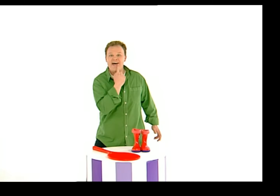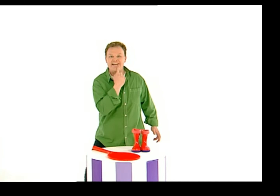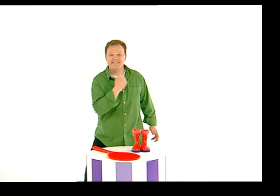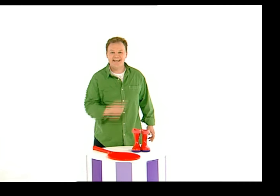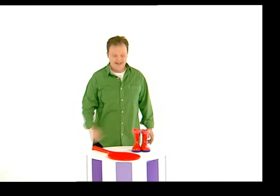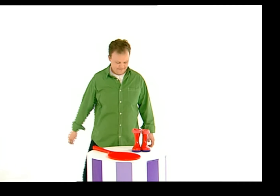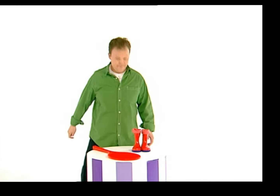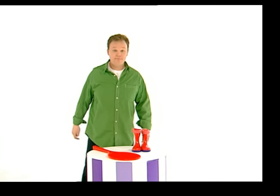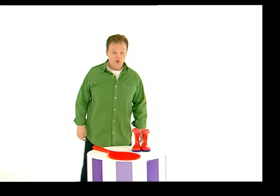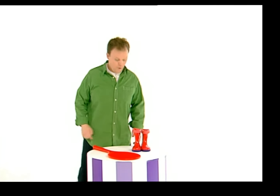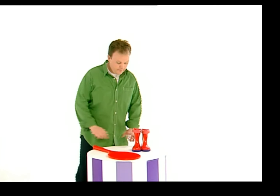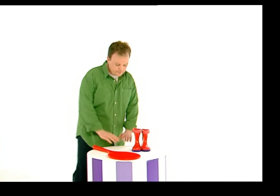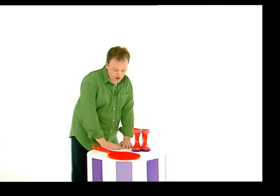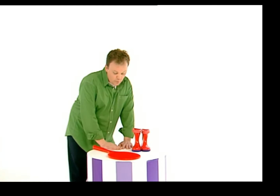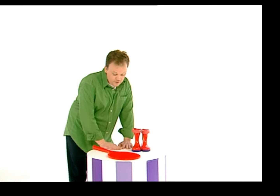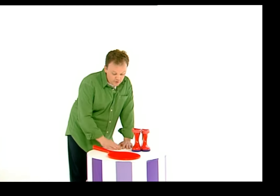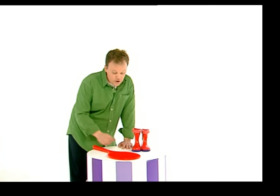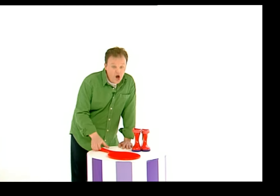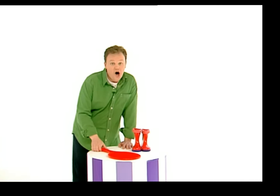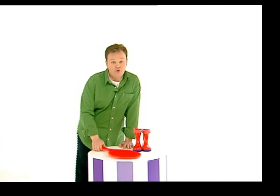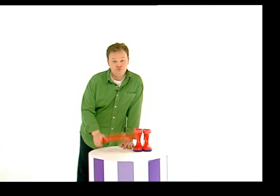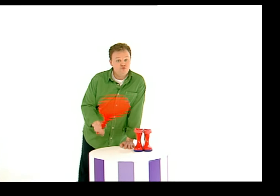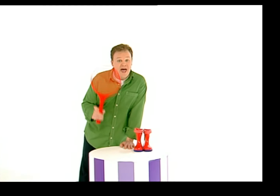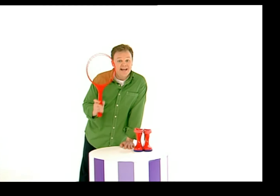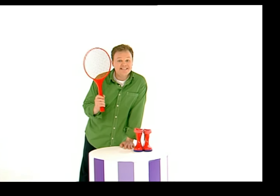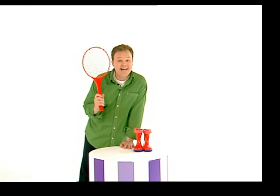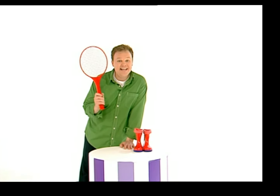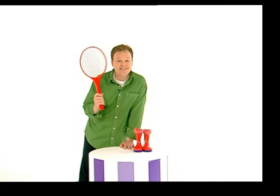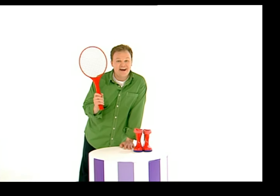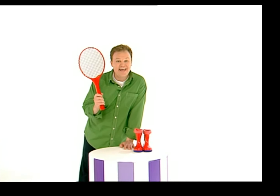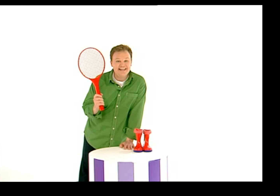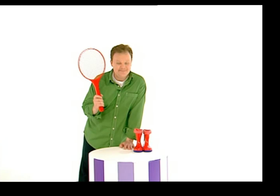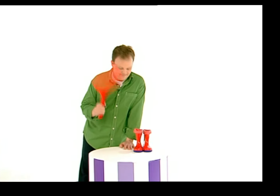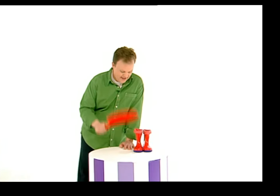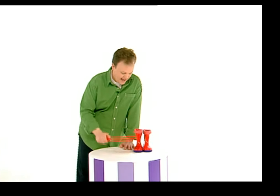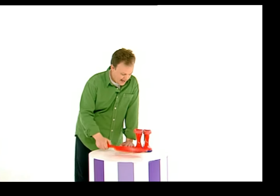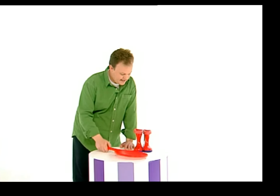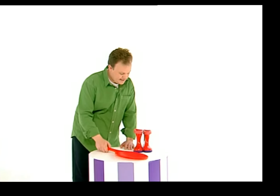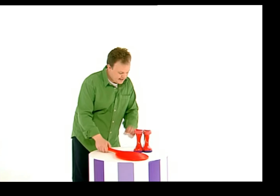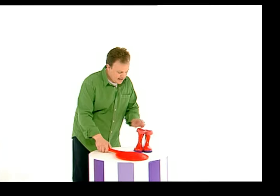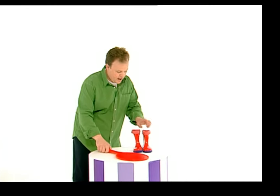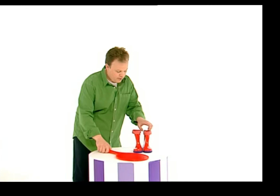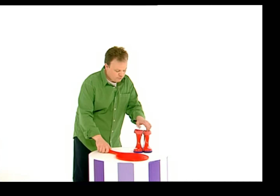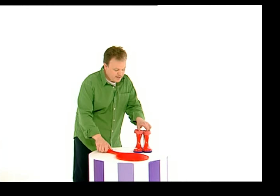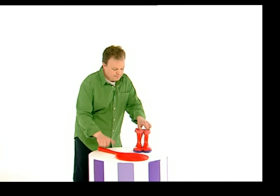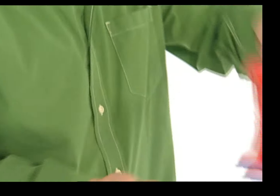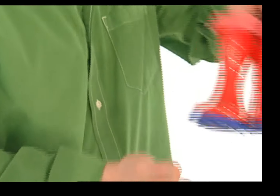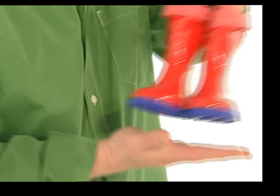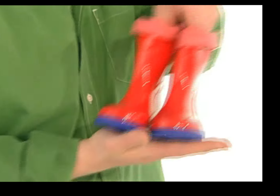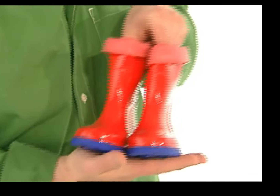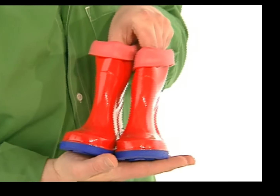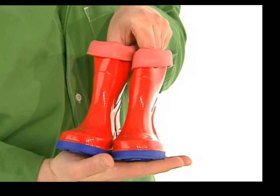red. Well, we've got a red tennis racket and a red pair of